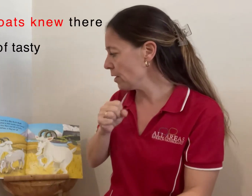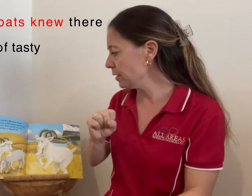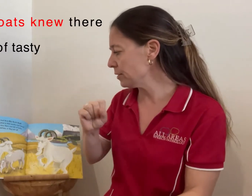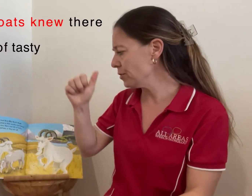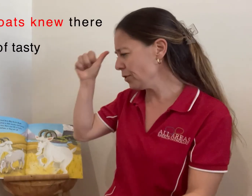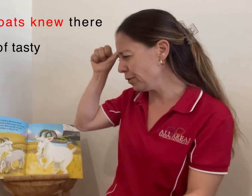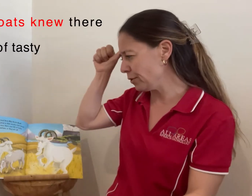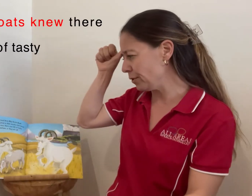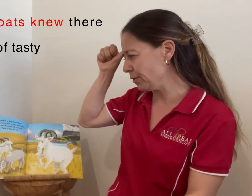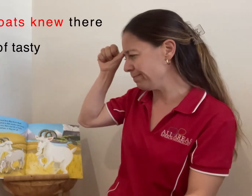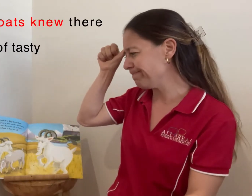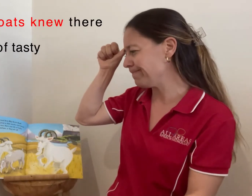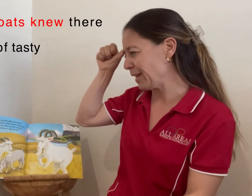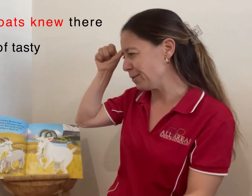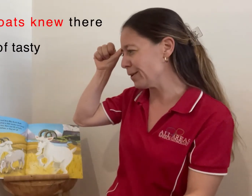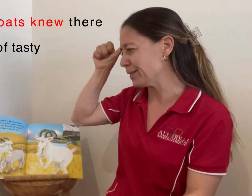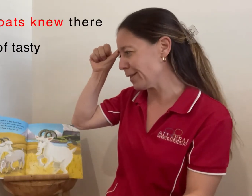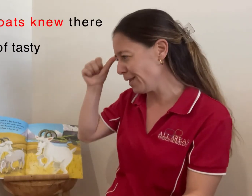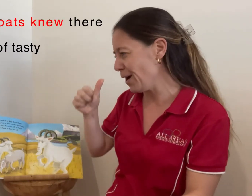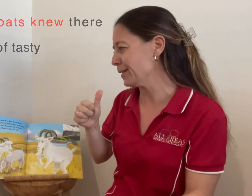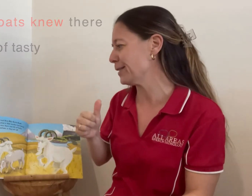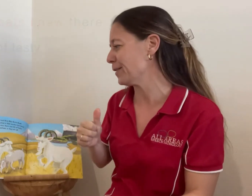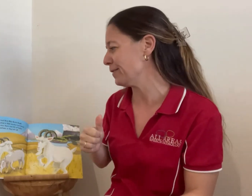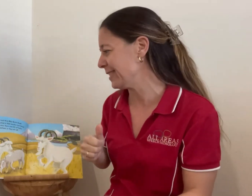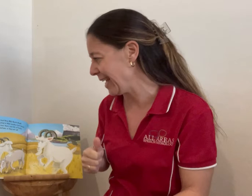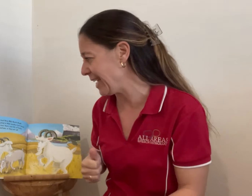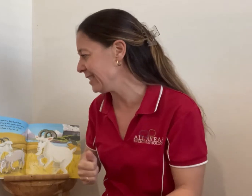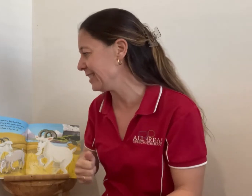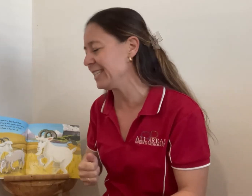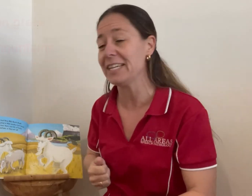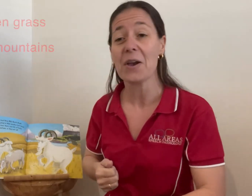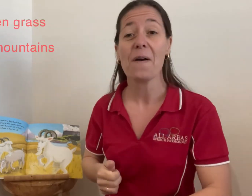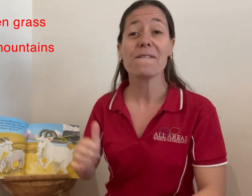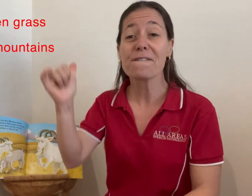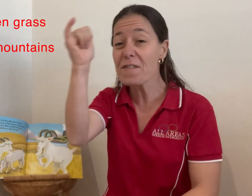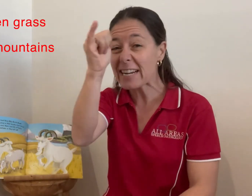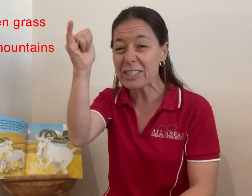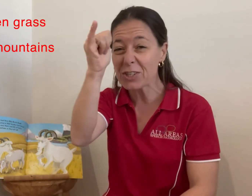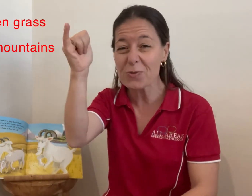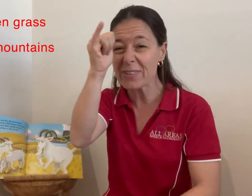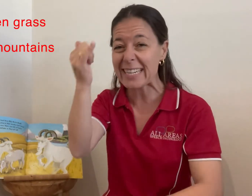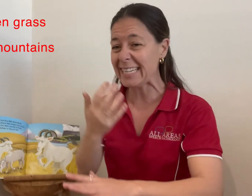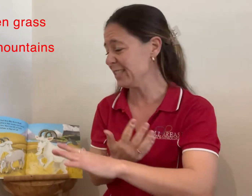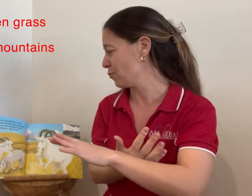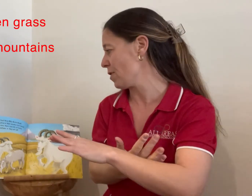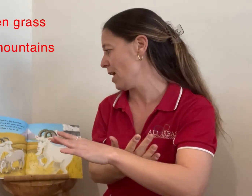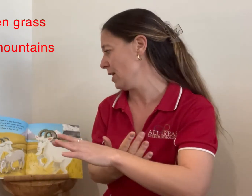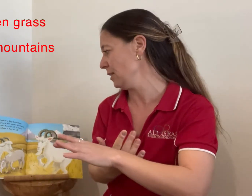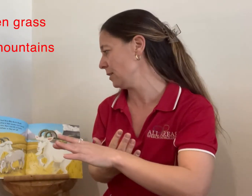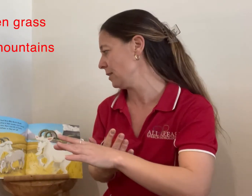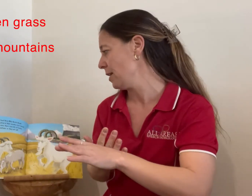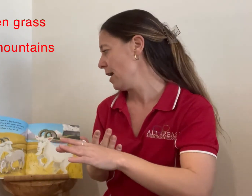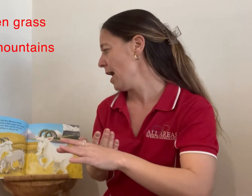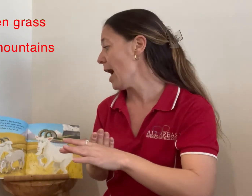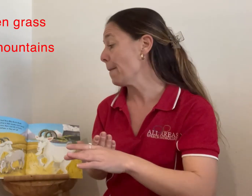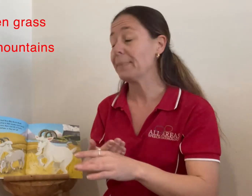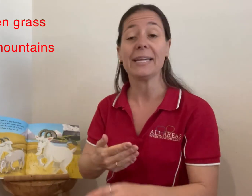goats knew there was lots of tasty, fresh green grass up in